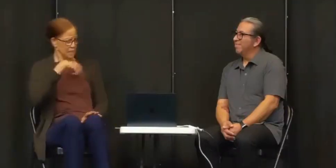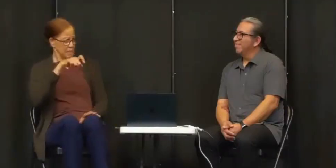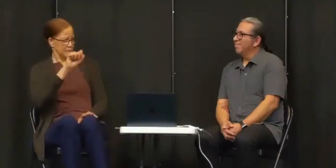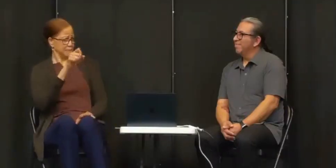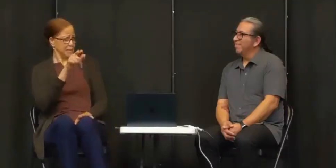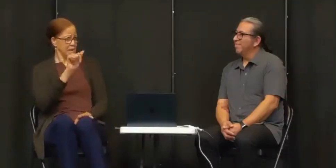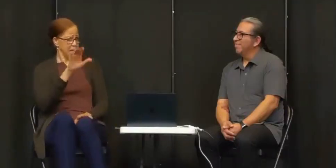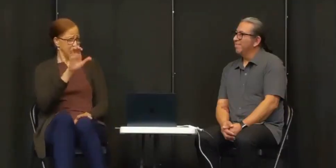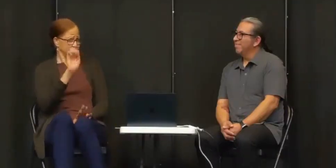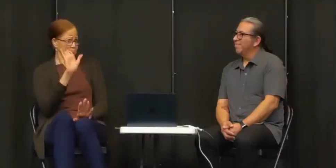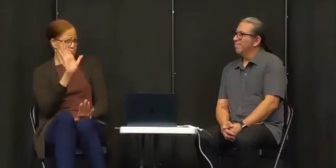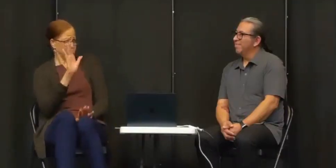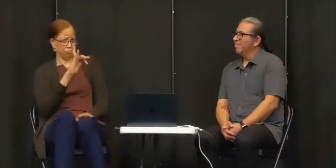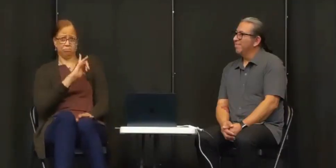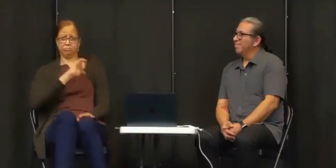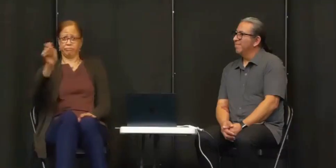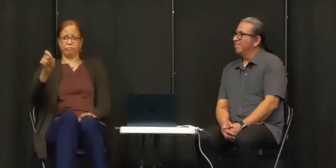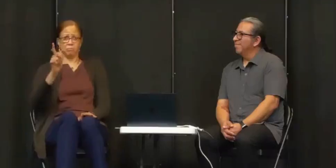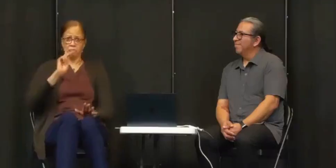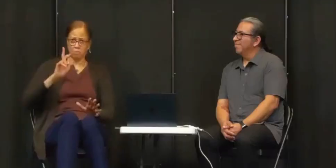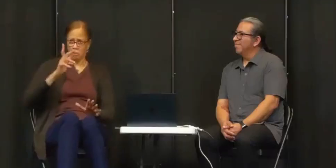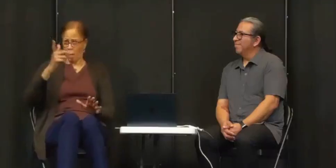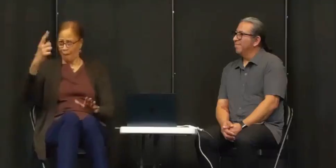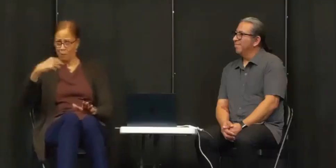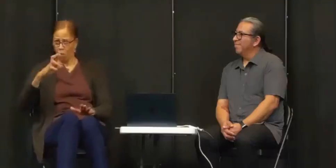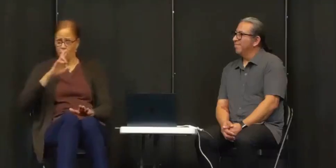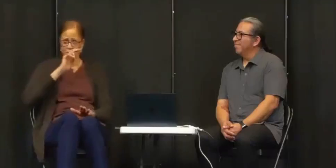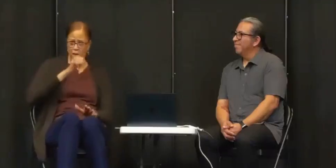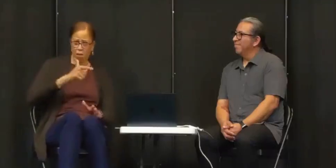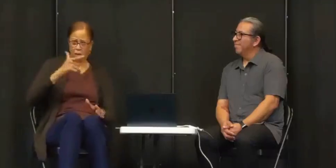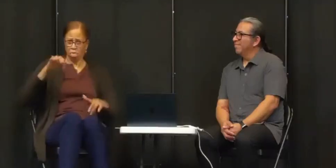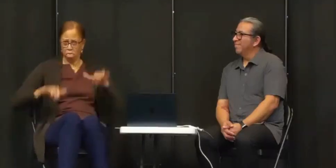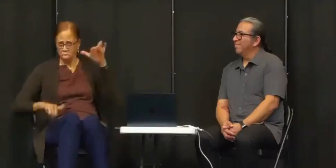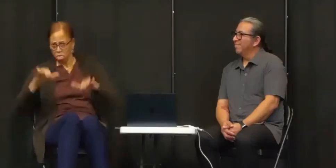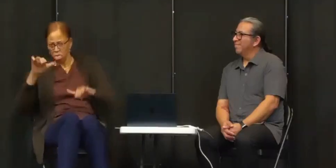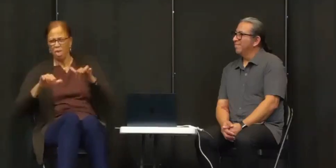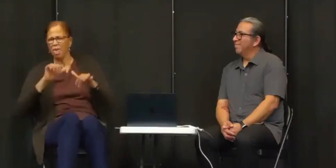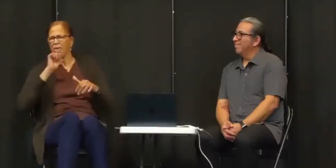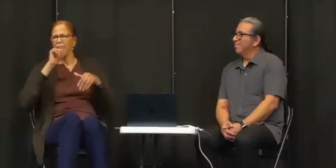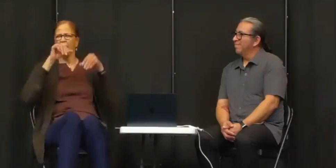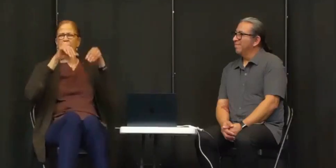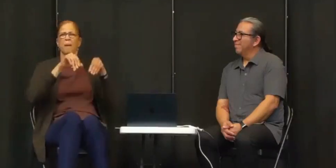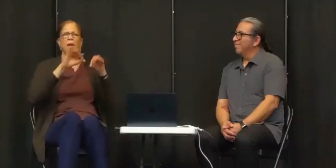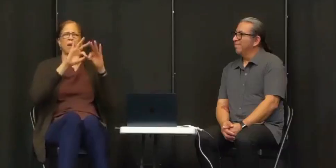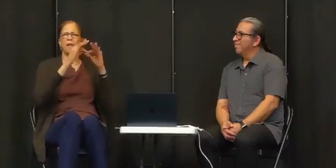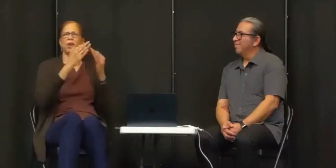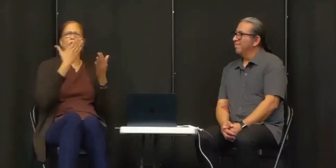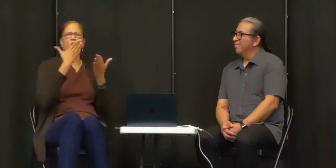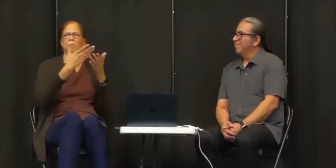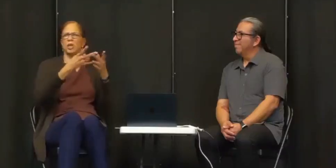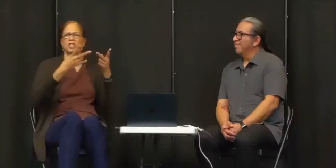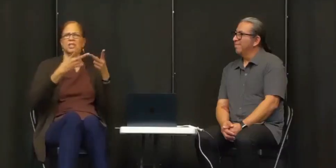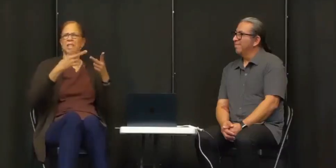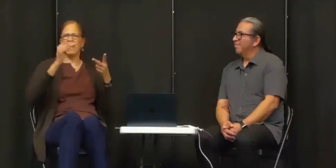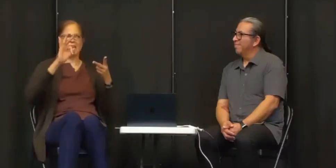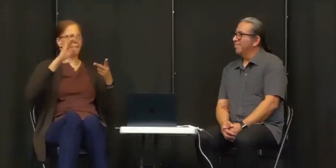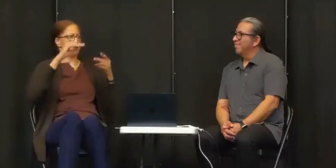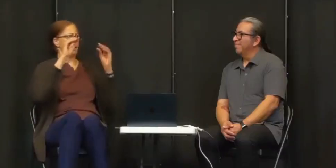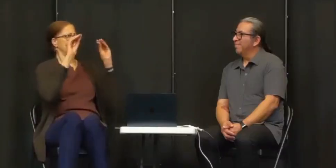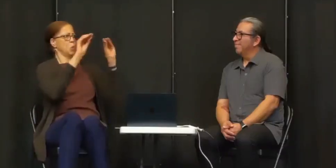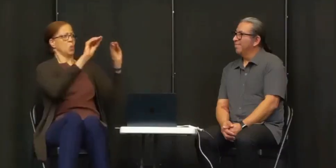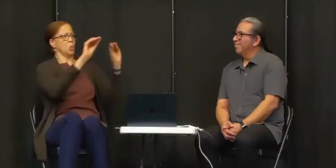disappear and say, I need space, and then leave. They may think, is she mad? Is she coming back? What